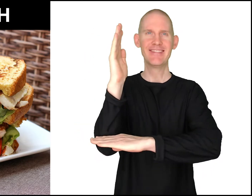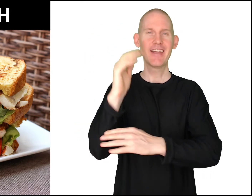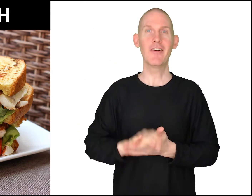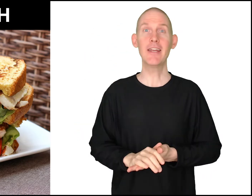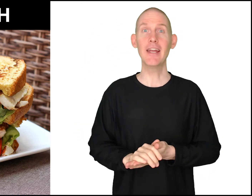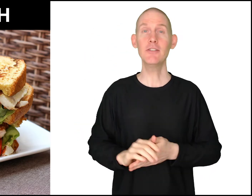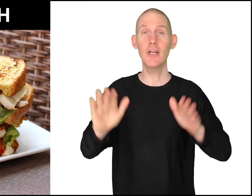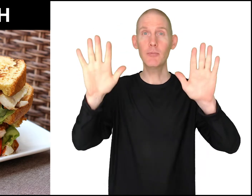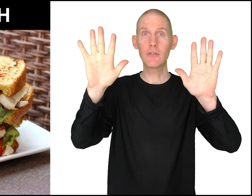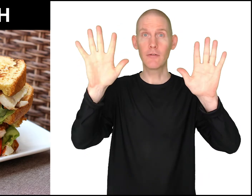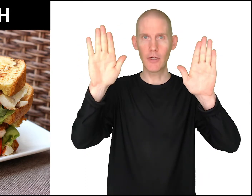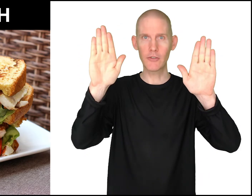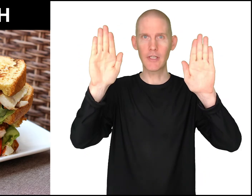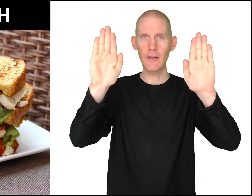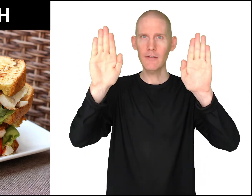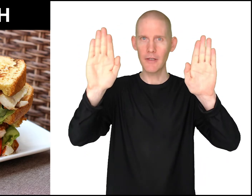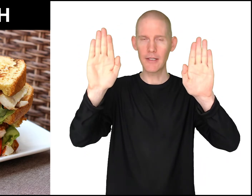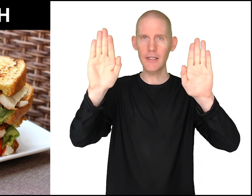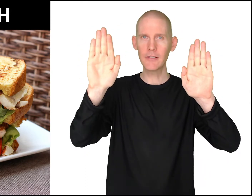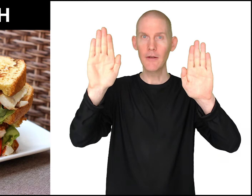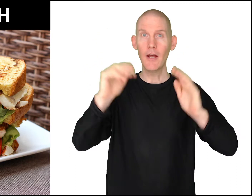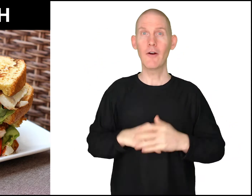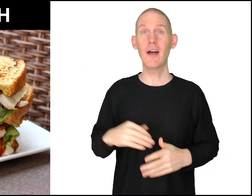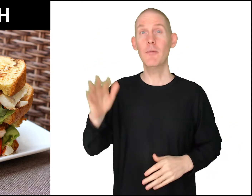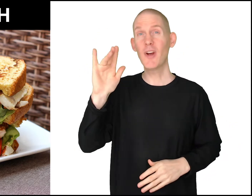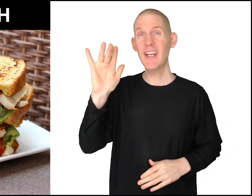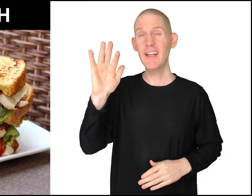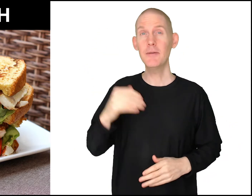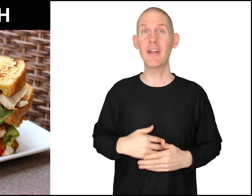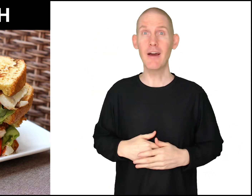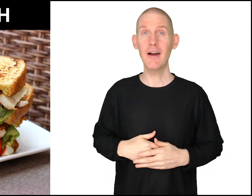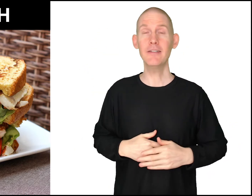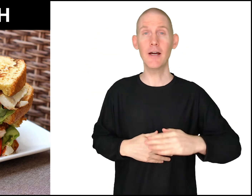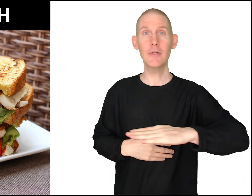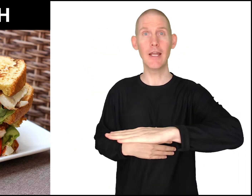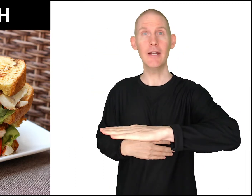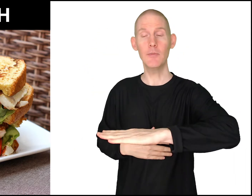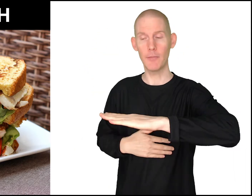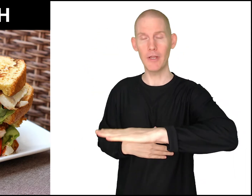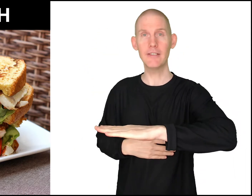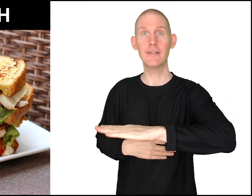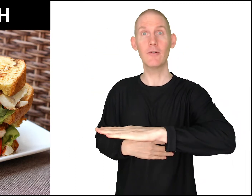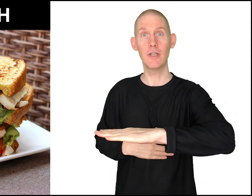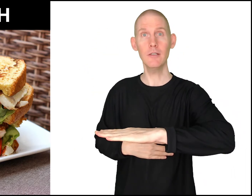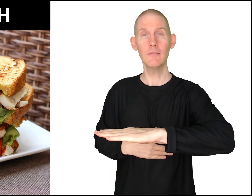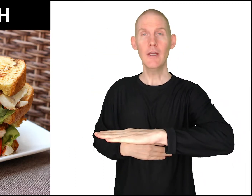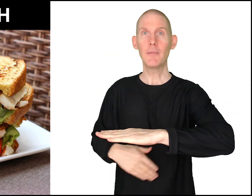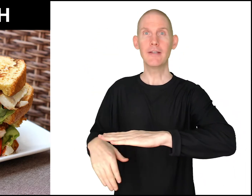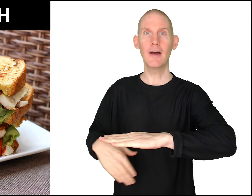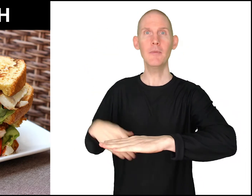All right, hand shapes, fingers together like this. All right, I'm right-handed. My non-dominant hand, I'm going to place it down here. My dominant